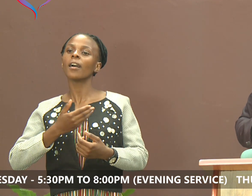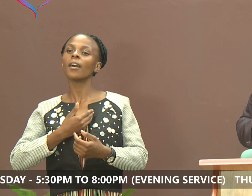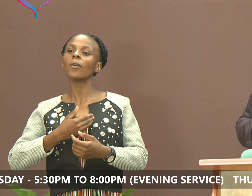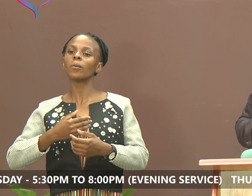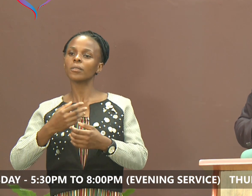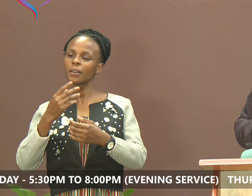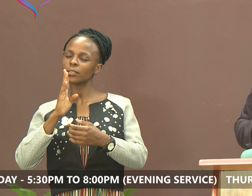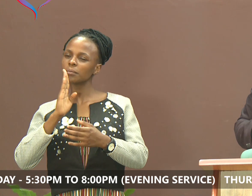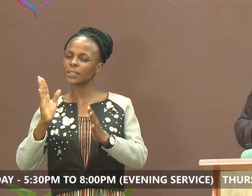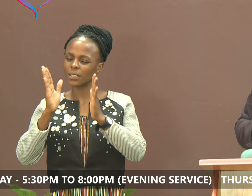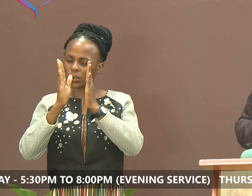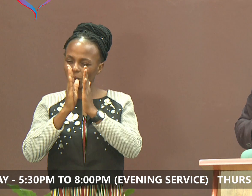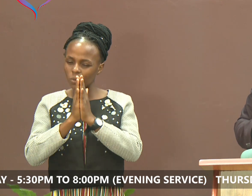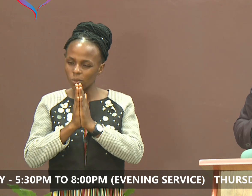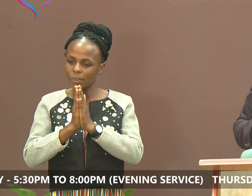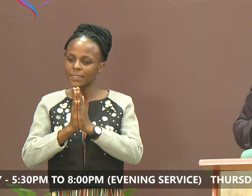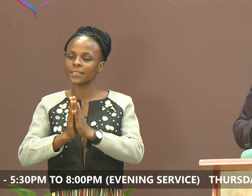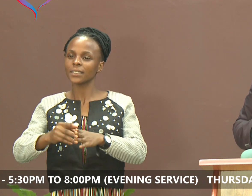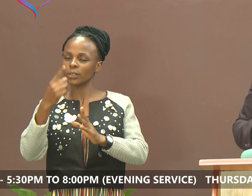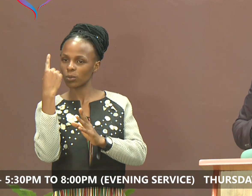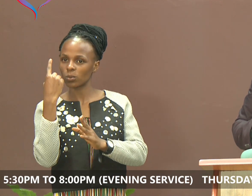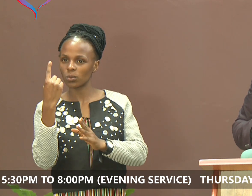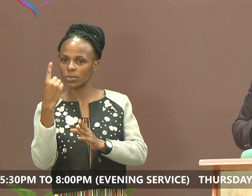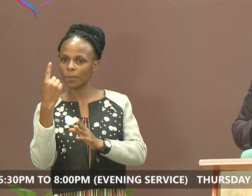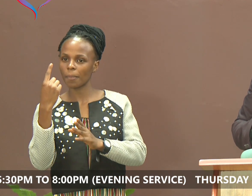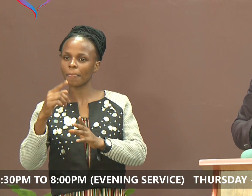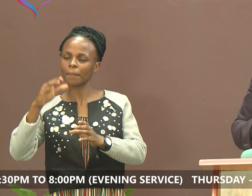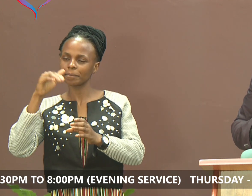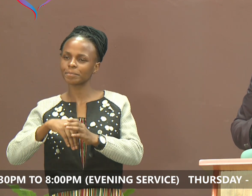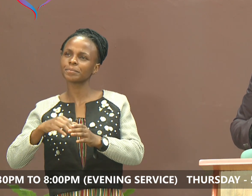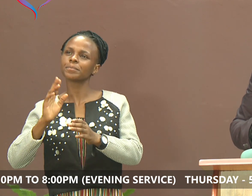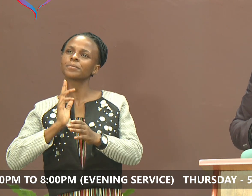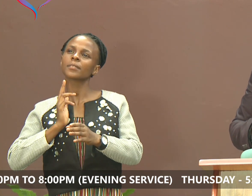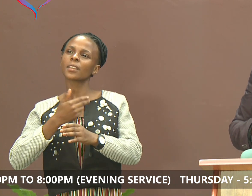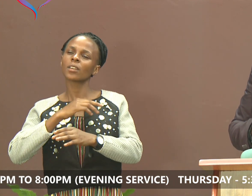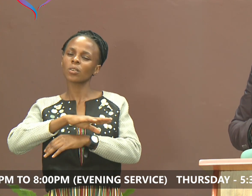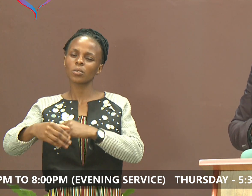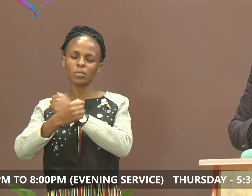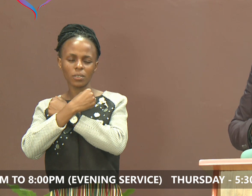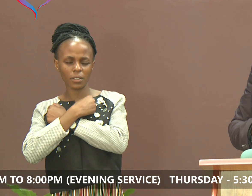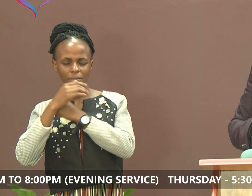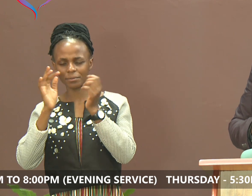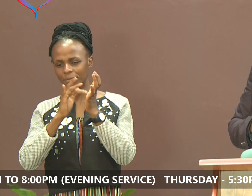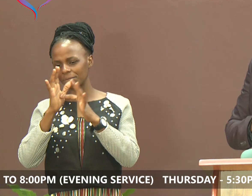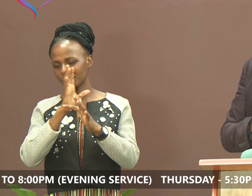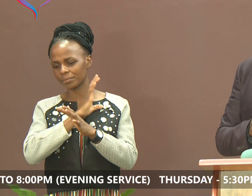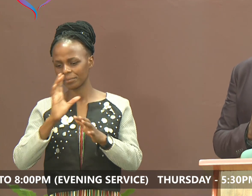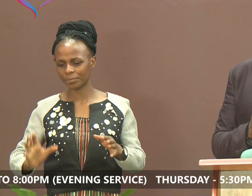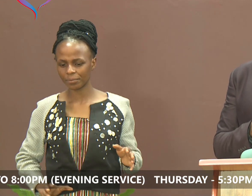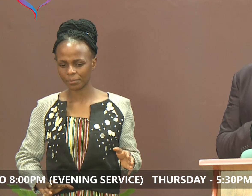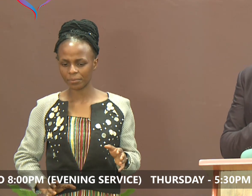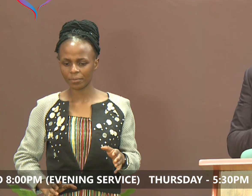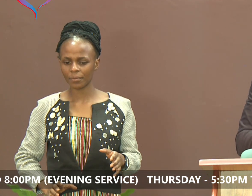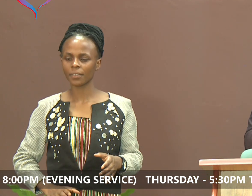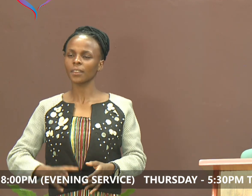bwaffe n'okusemberagana ennyo mu mukwano gwaffe. Kisinzira ku nkolagana yaffe ne Kristo. The more I